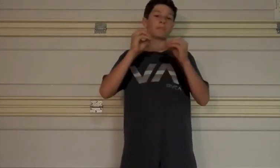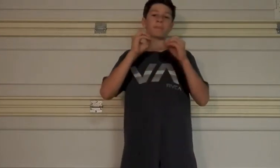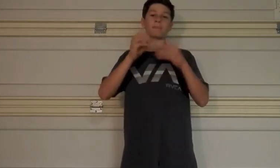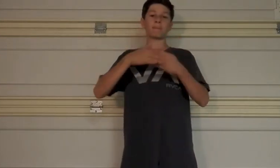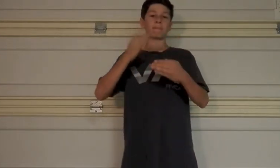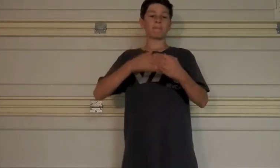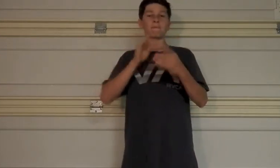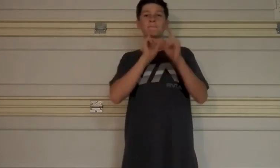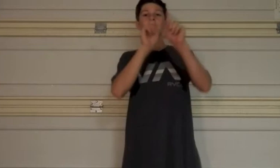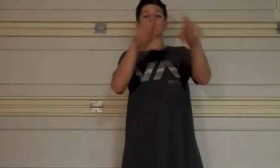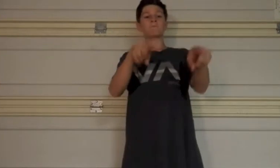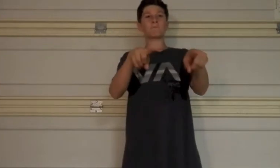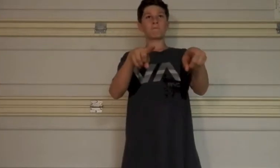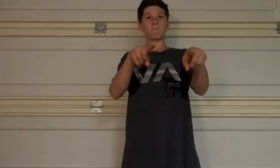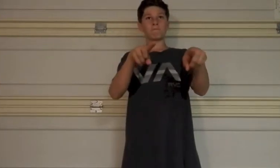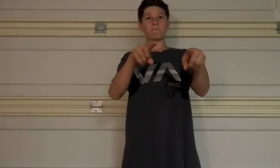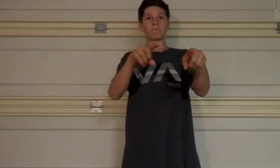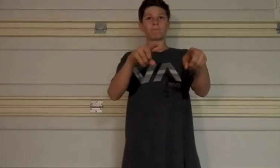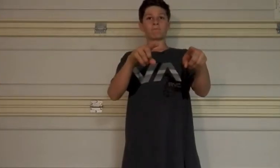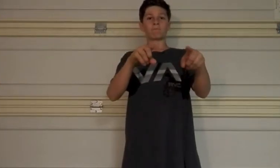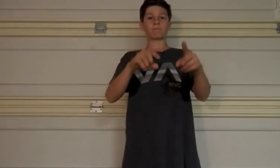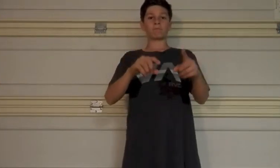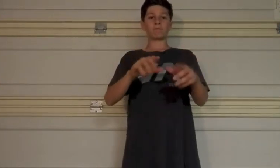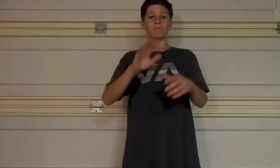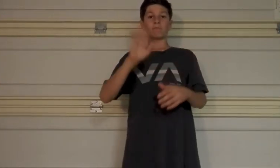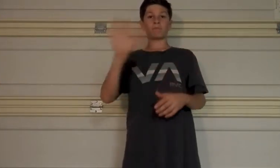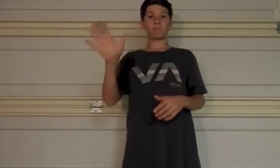there ain't no easy way out.